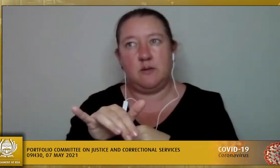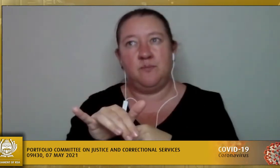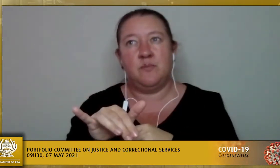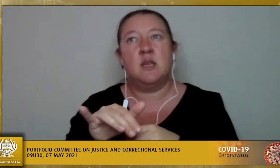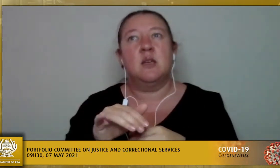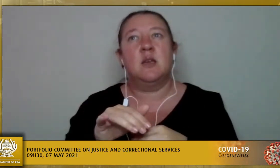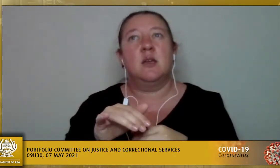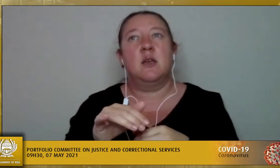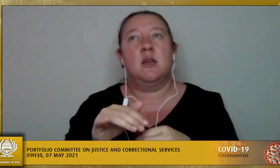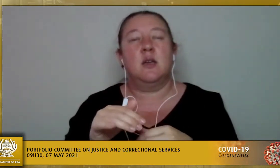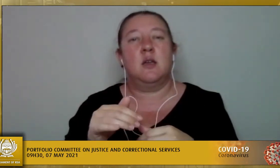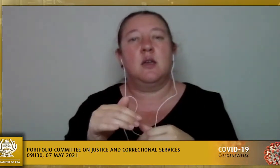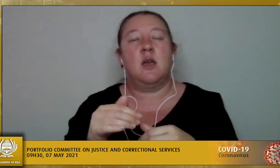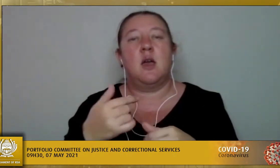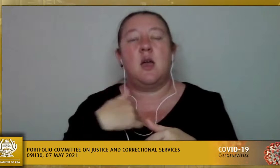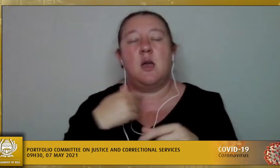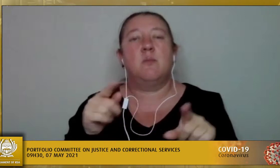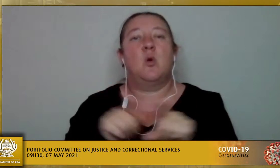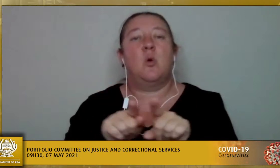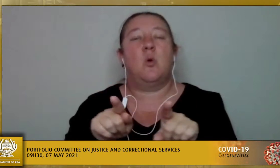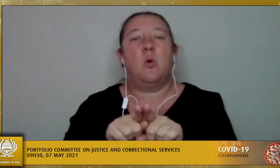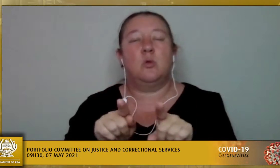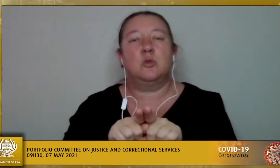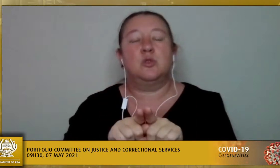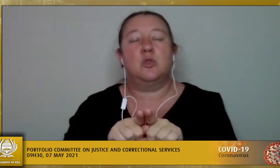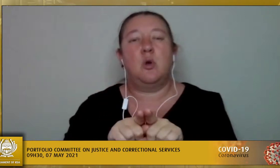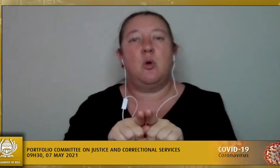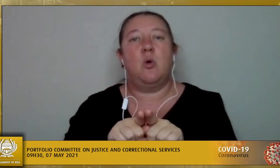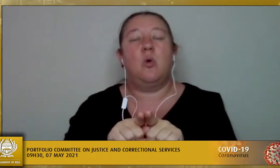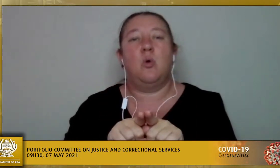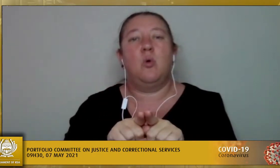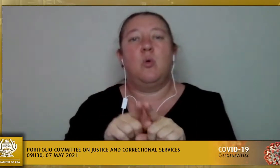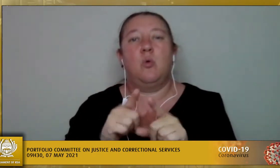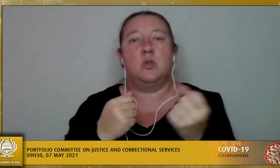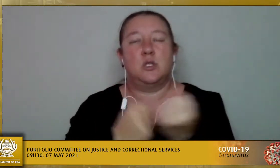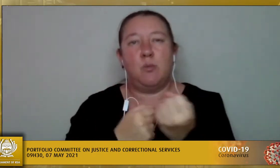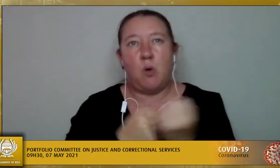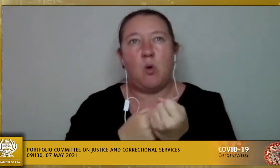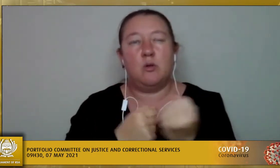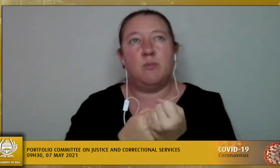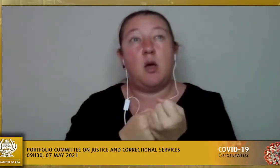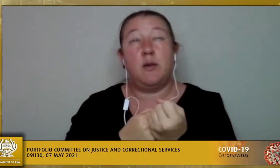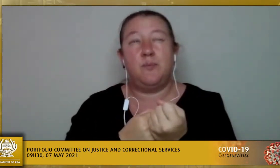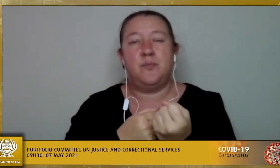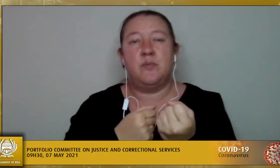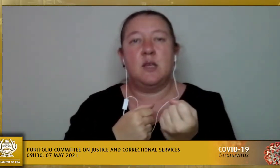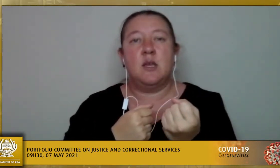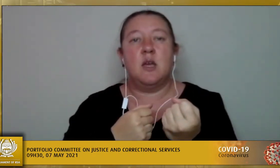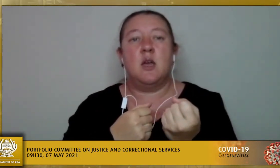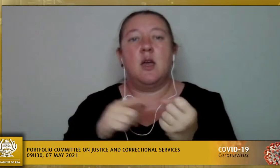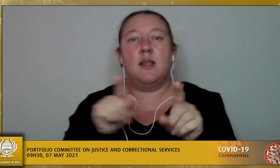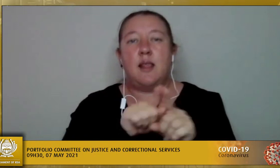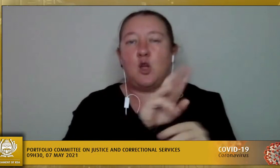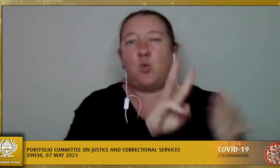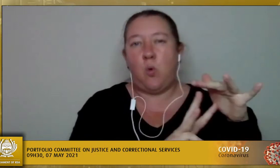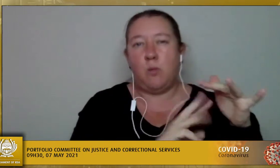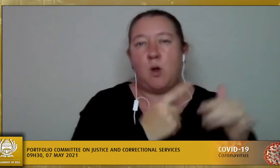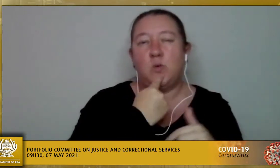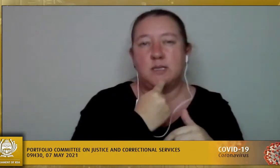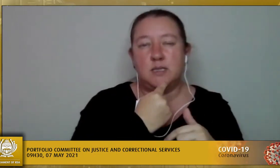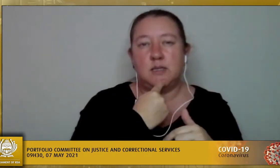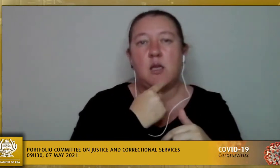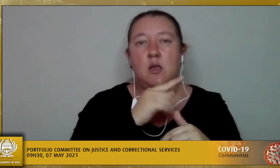I am also very much in support like uh Velma was saying on this